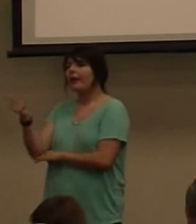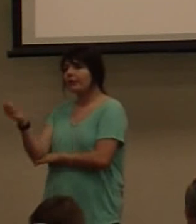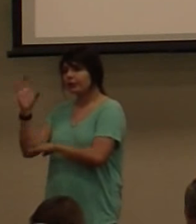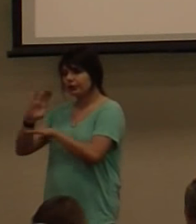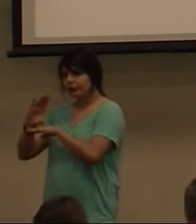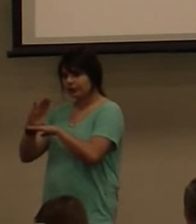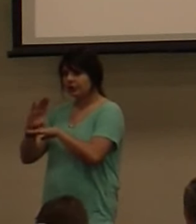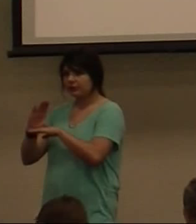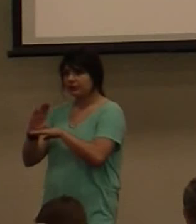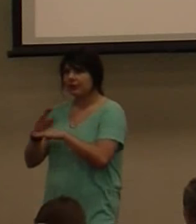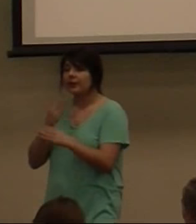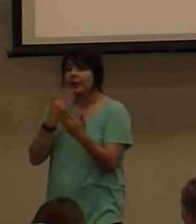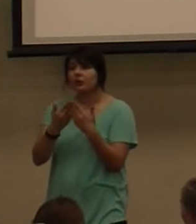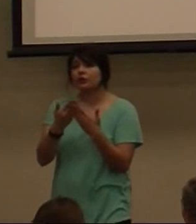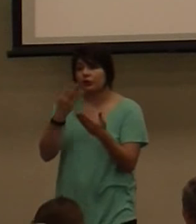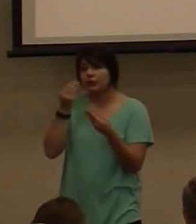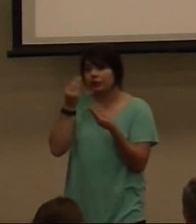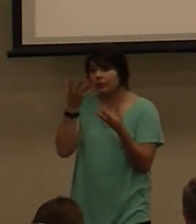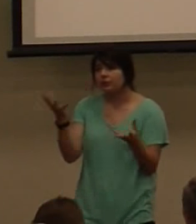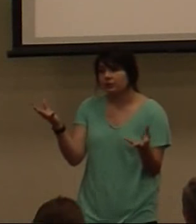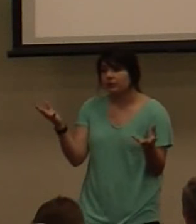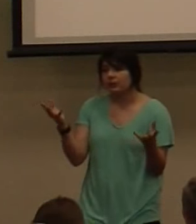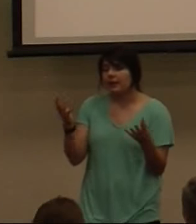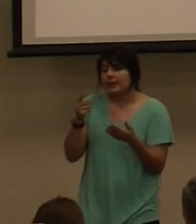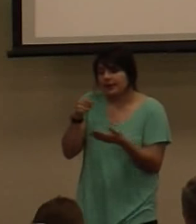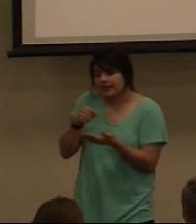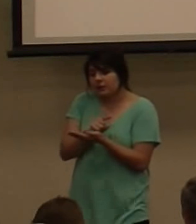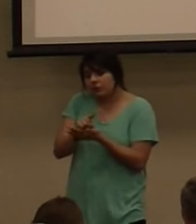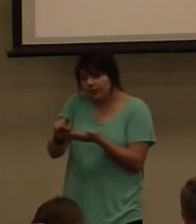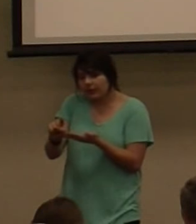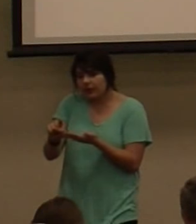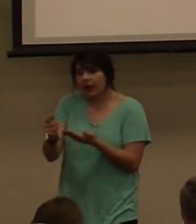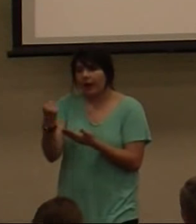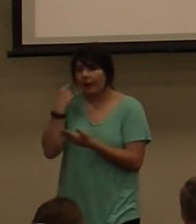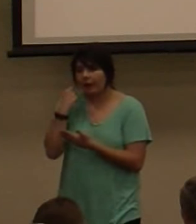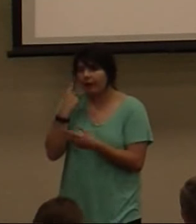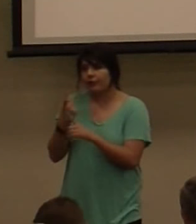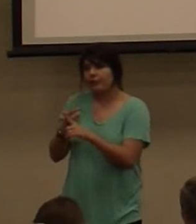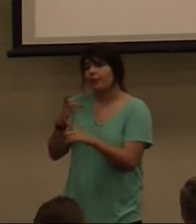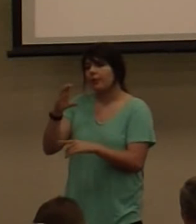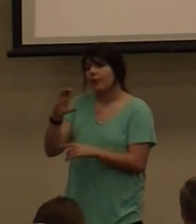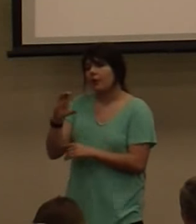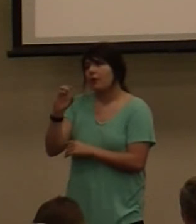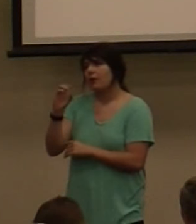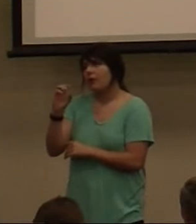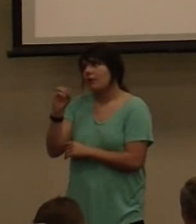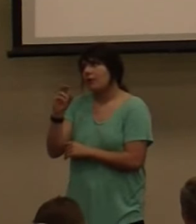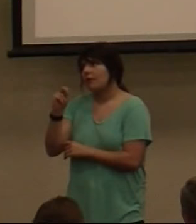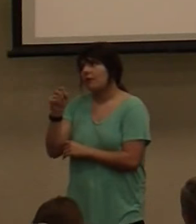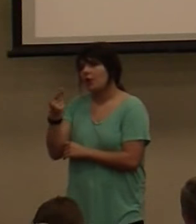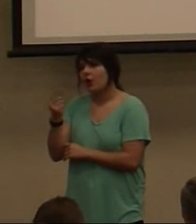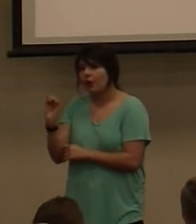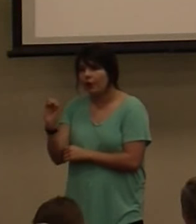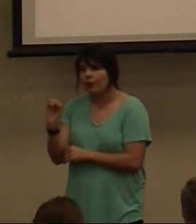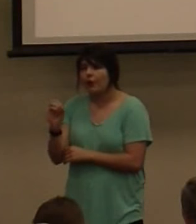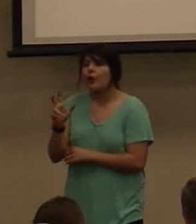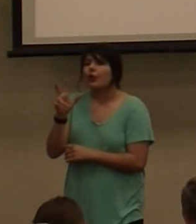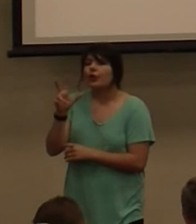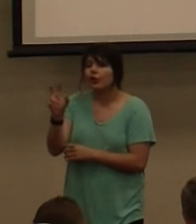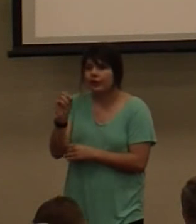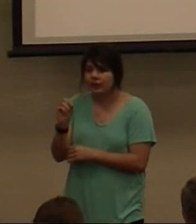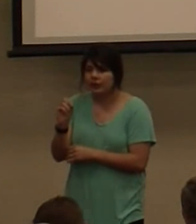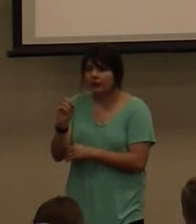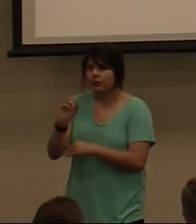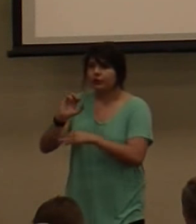news. Earlier this week, I heard from Congo of 30